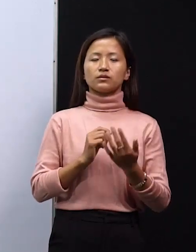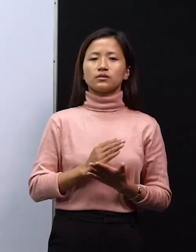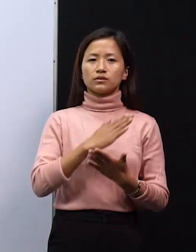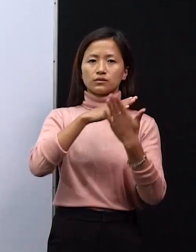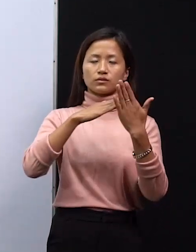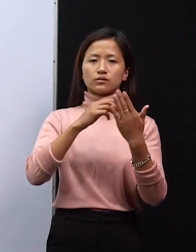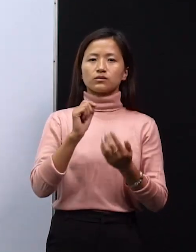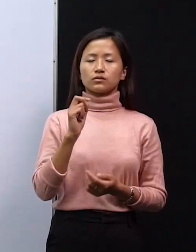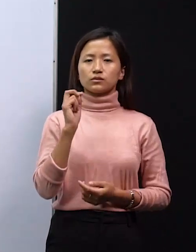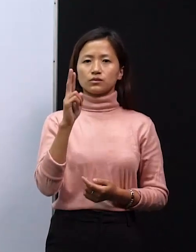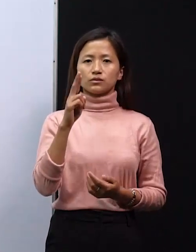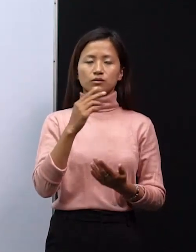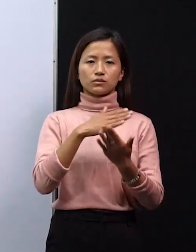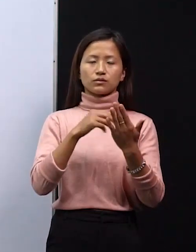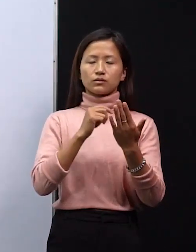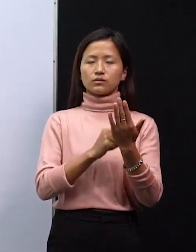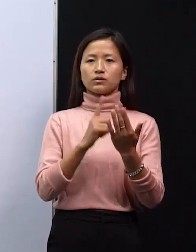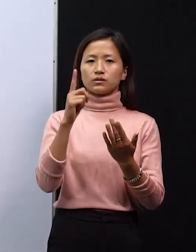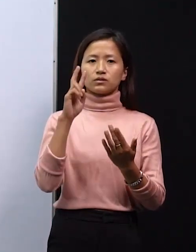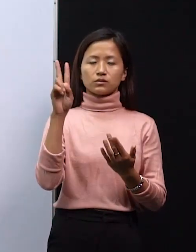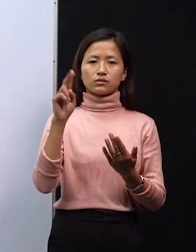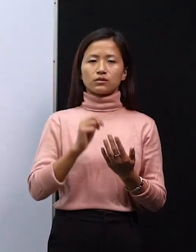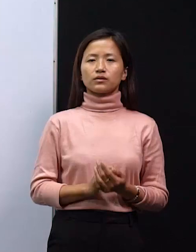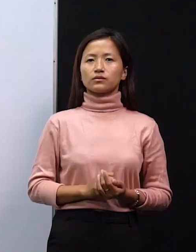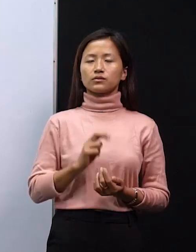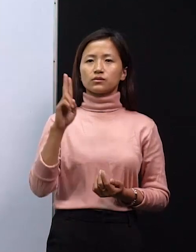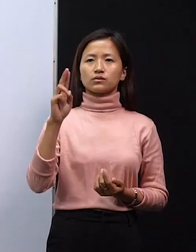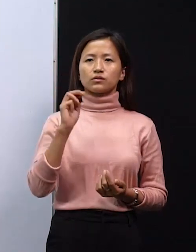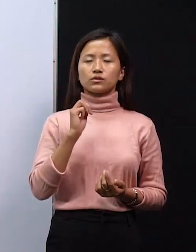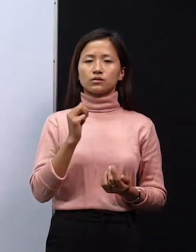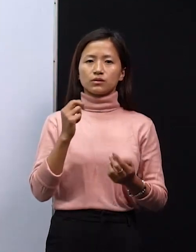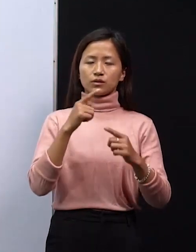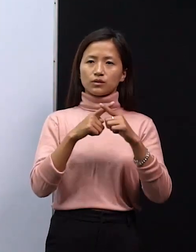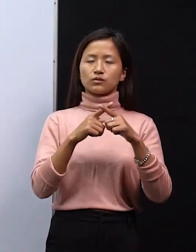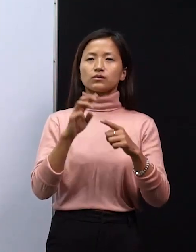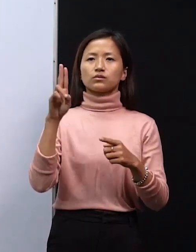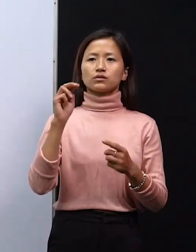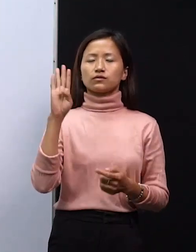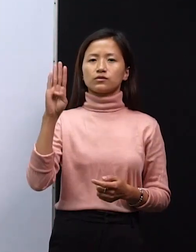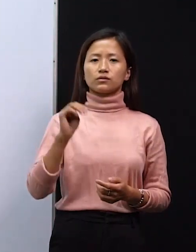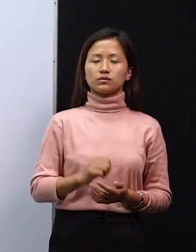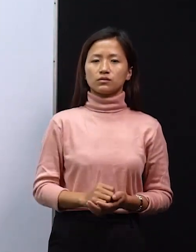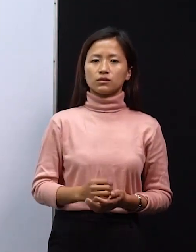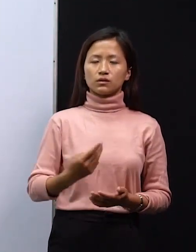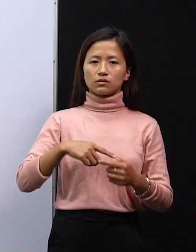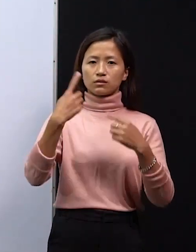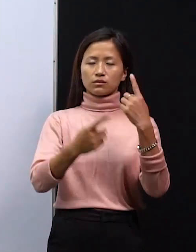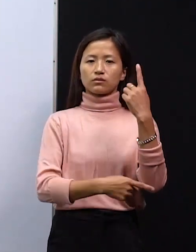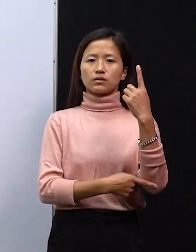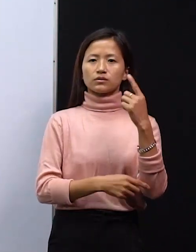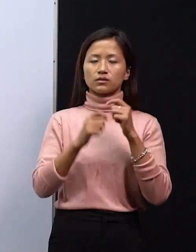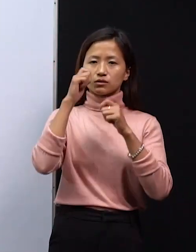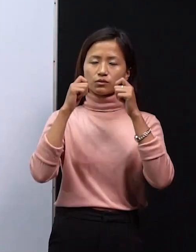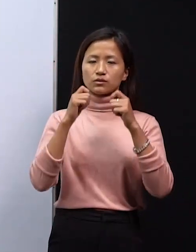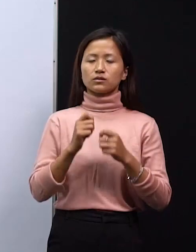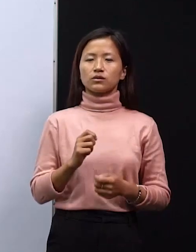into 1 is 2, 2 into 2 is 4. And if you come to the last expression, you can see 3 into